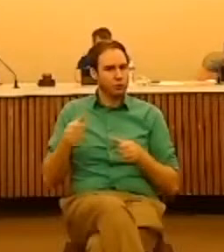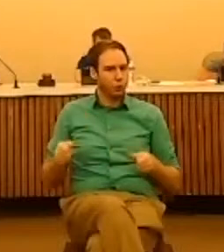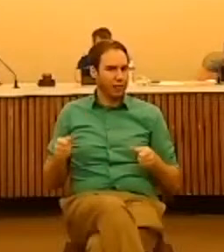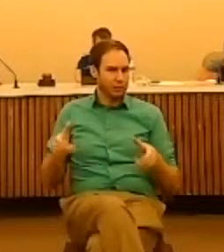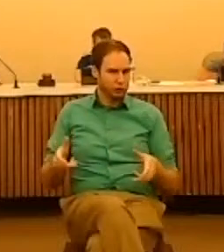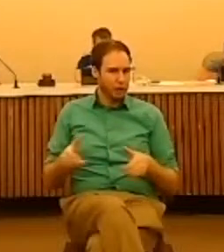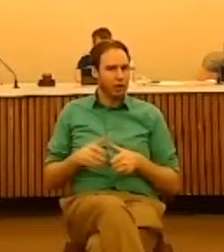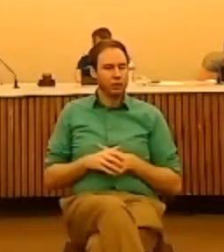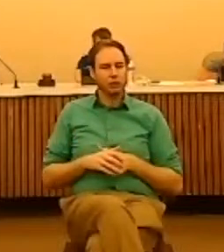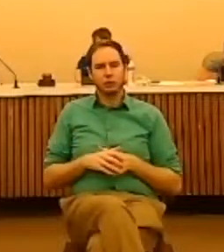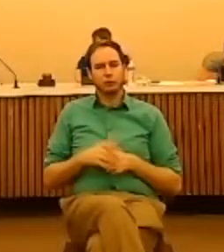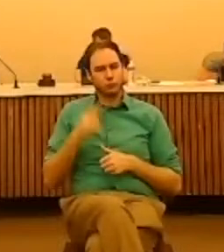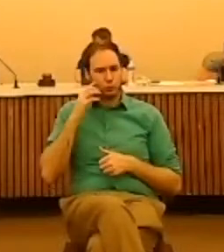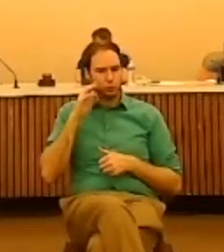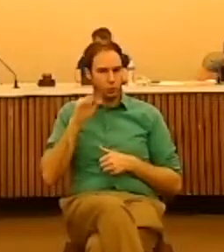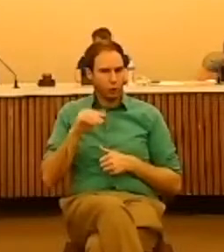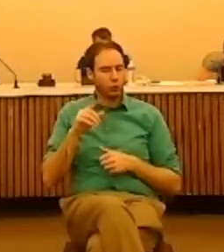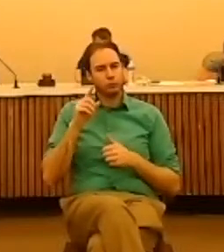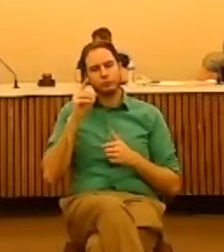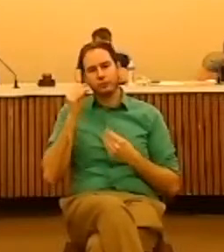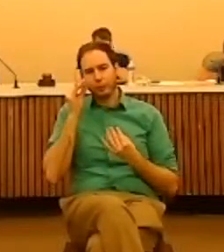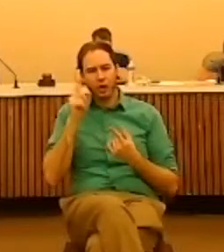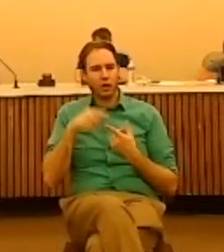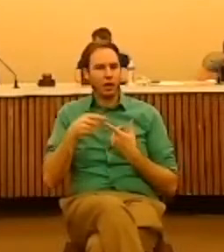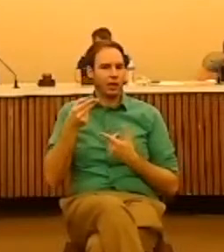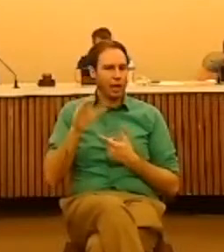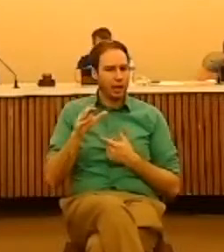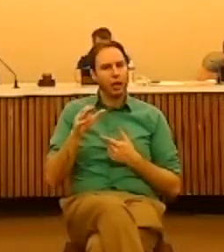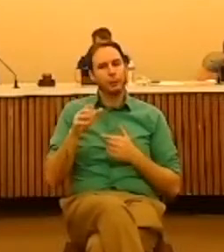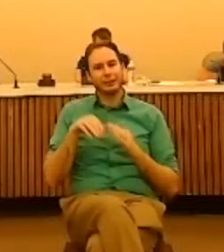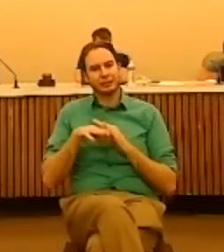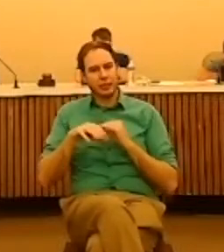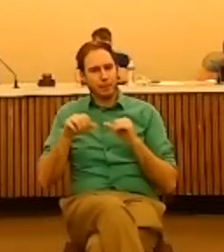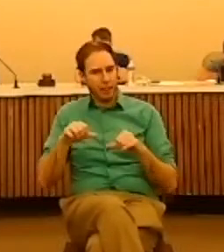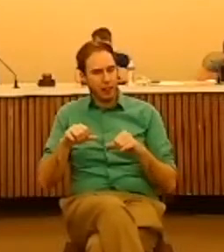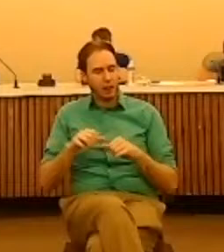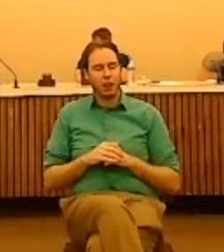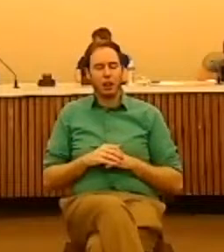wheelchair. Think about handicapped people, accessibility.